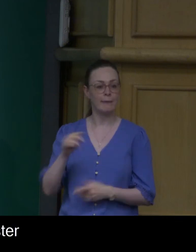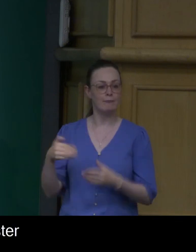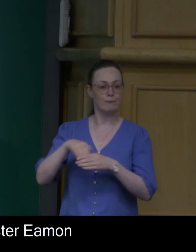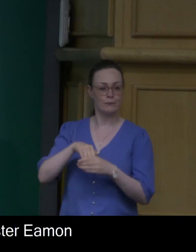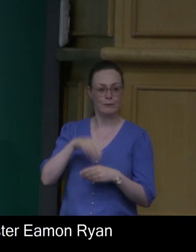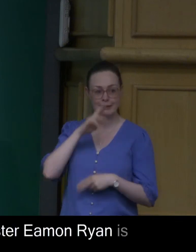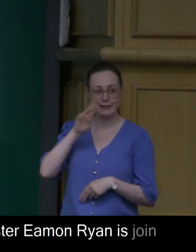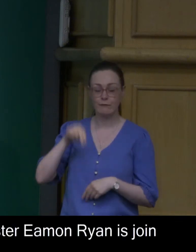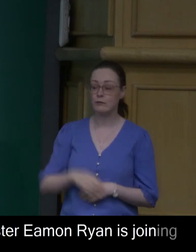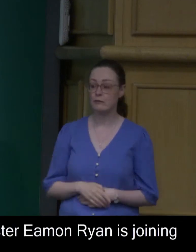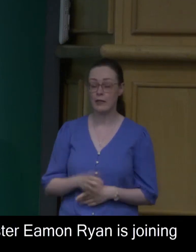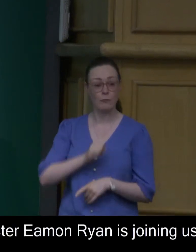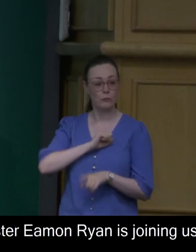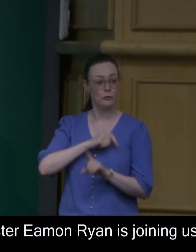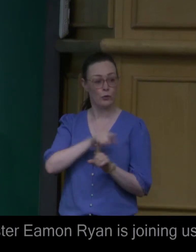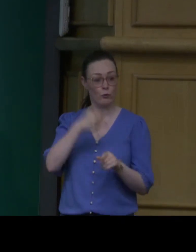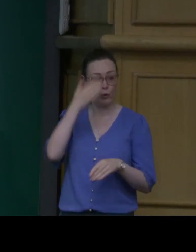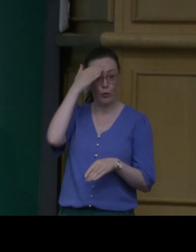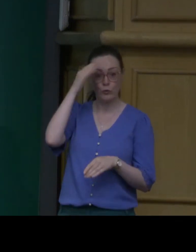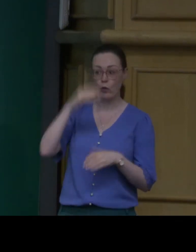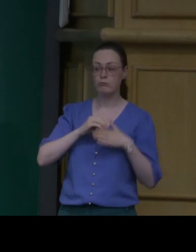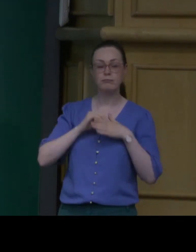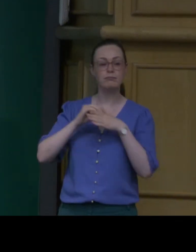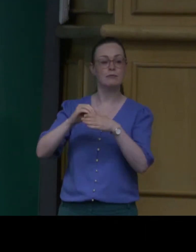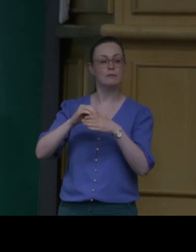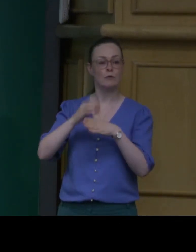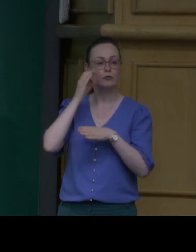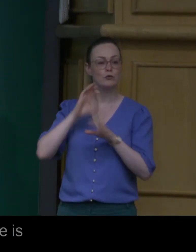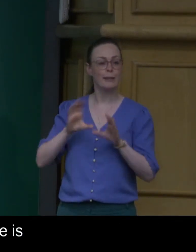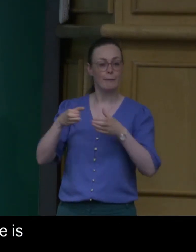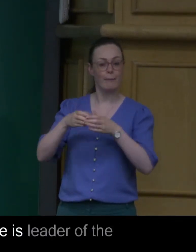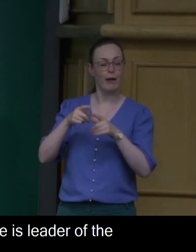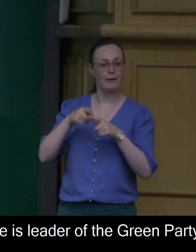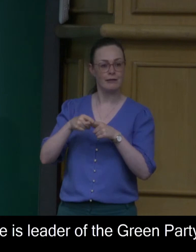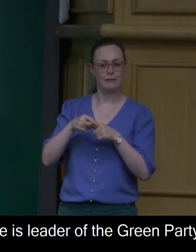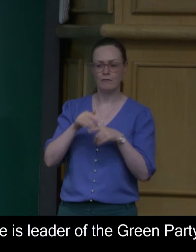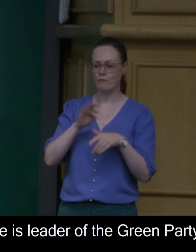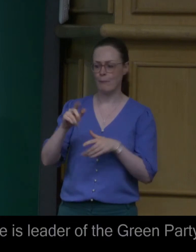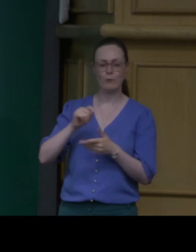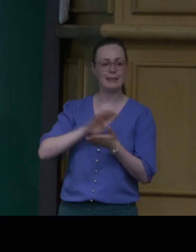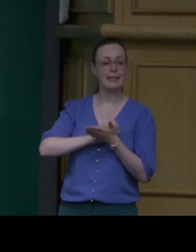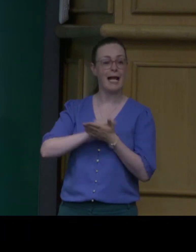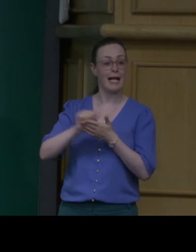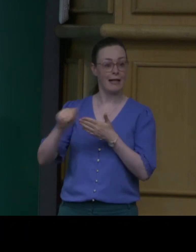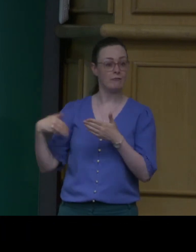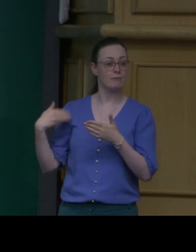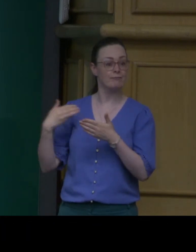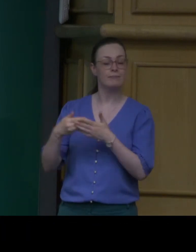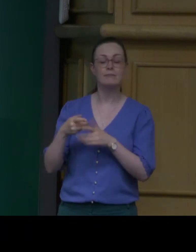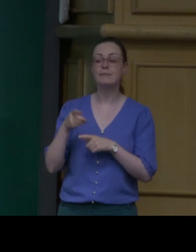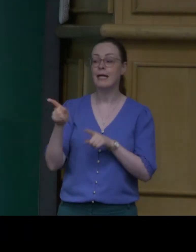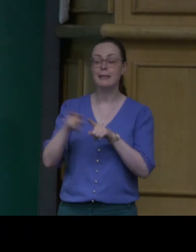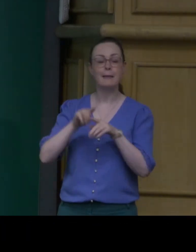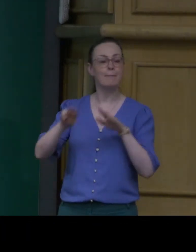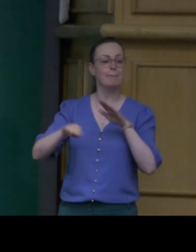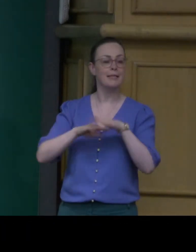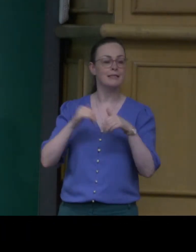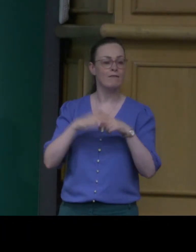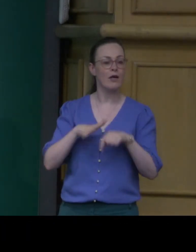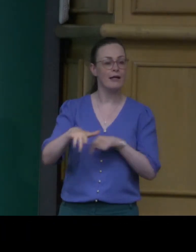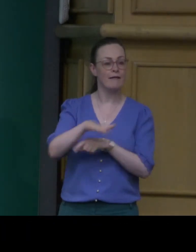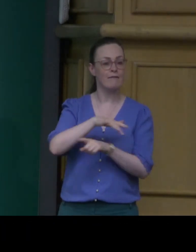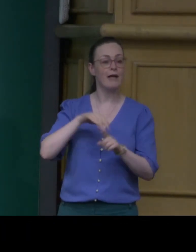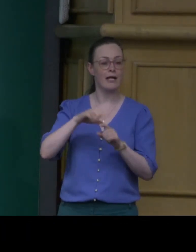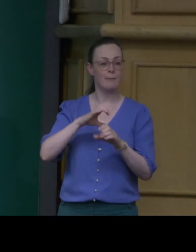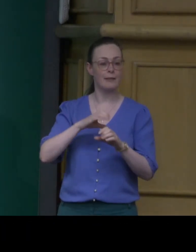afternoon. As I'm sure you know, he is leader of the Green Party and has been since 2011. He is also Minister for the